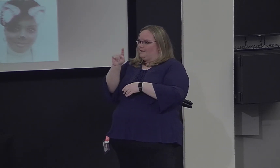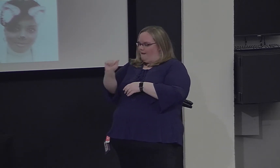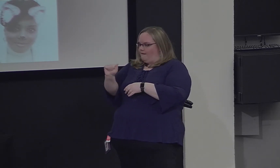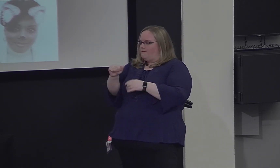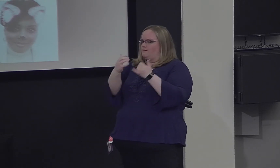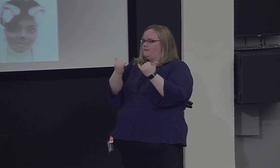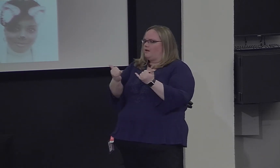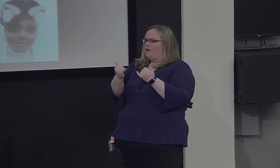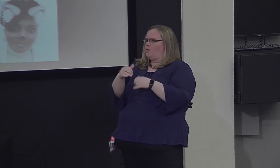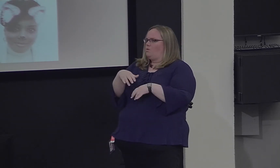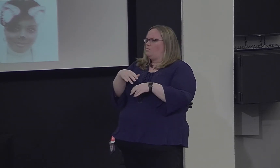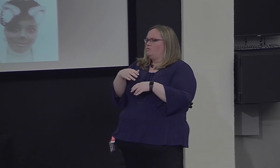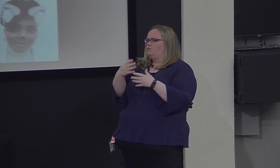in their work.